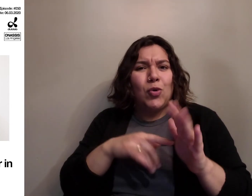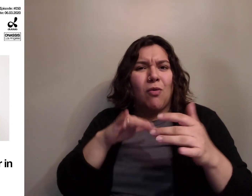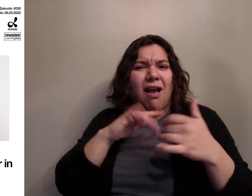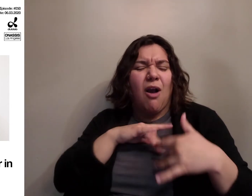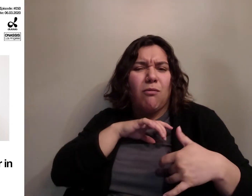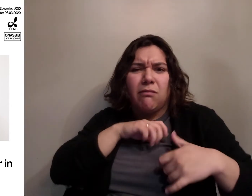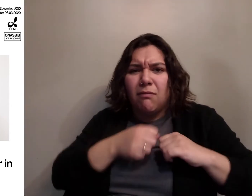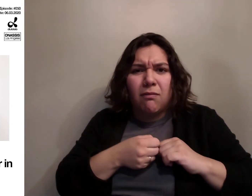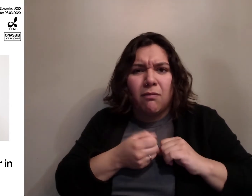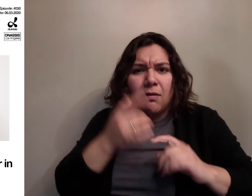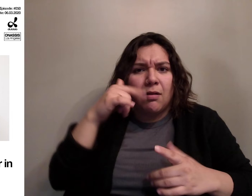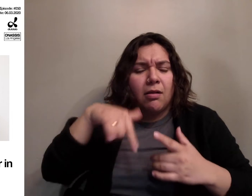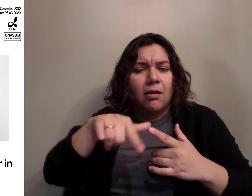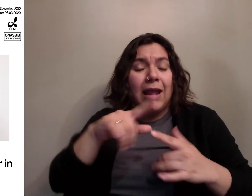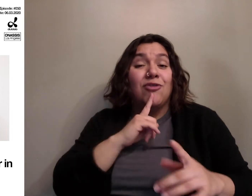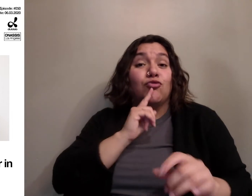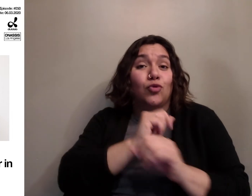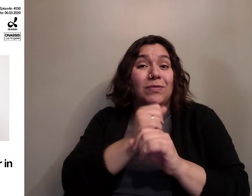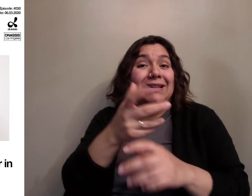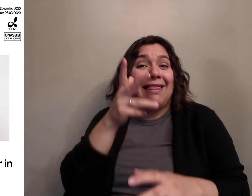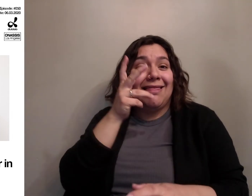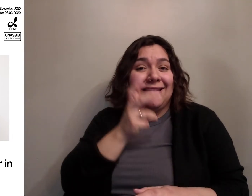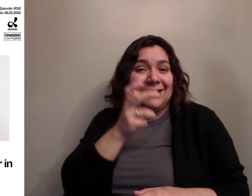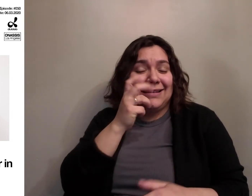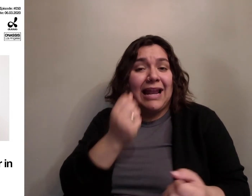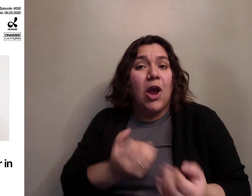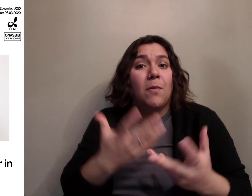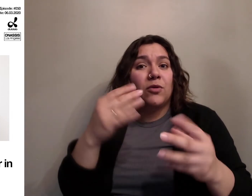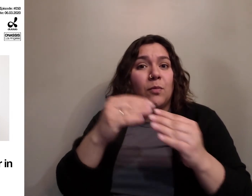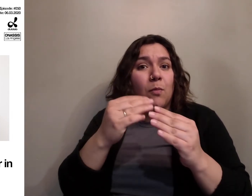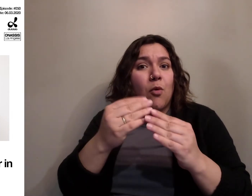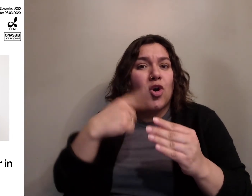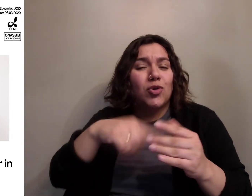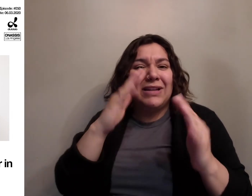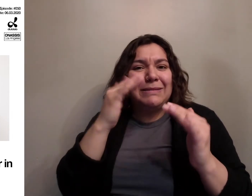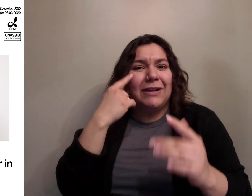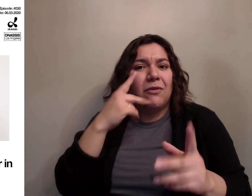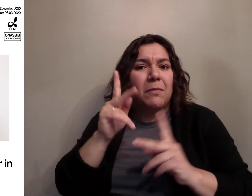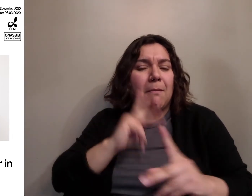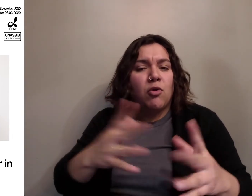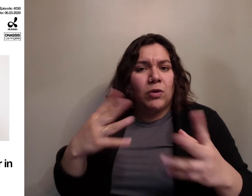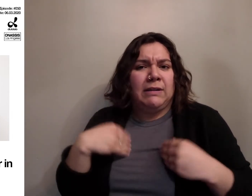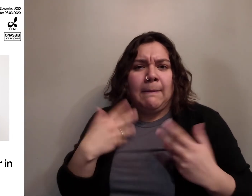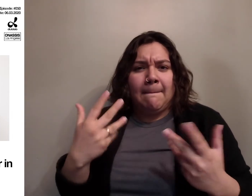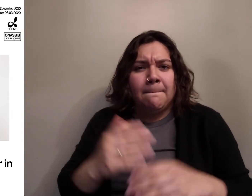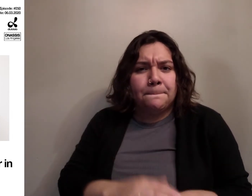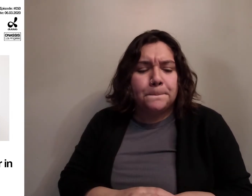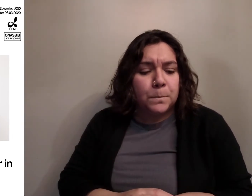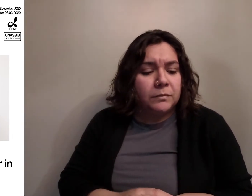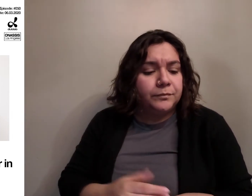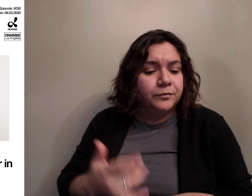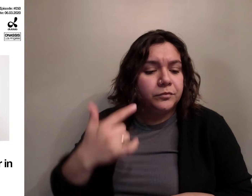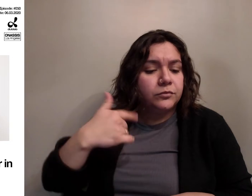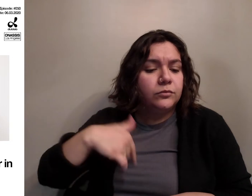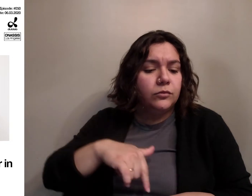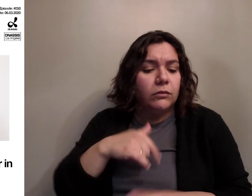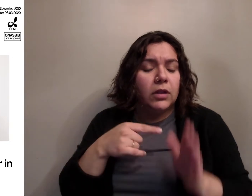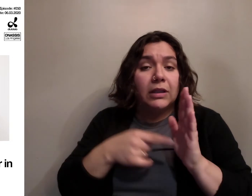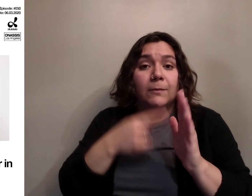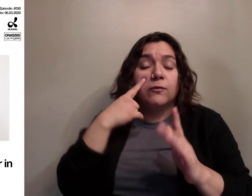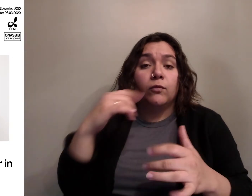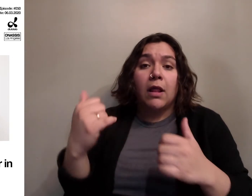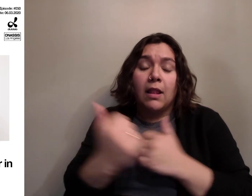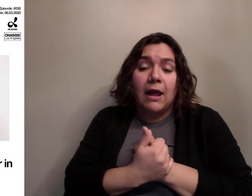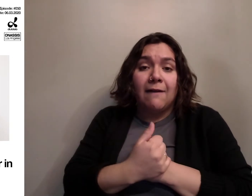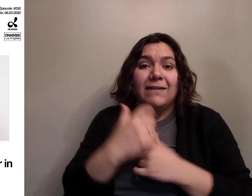they show you how heartbroken they are and you actually listen? Like, how much more do you expect people to